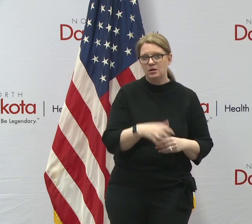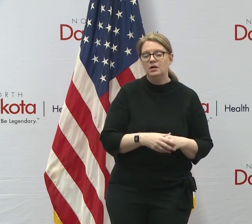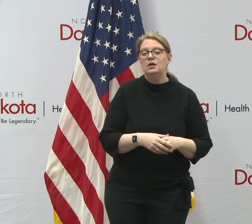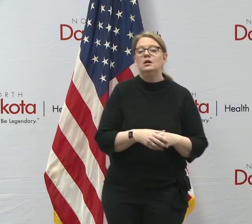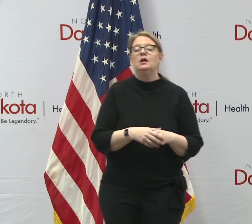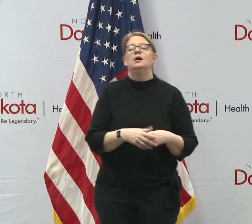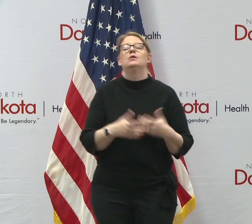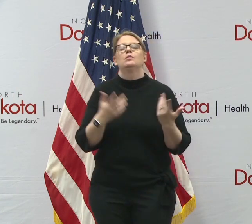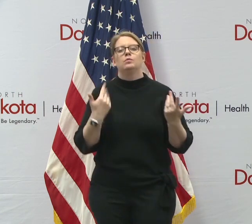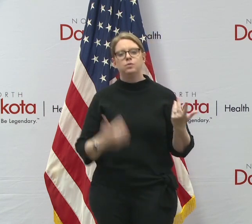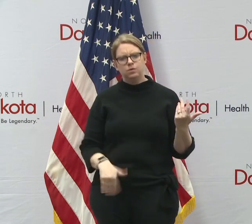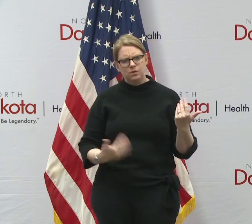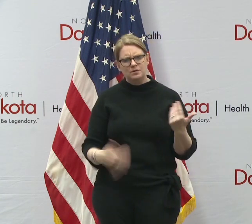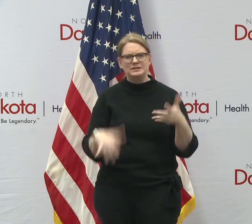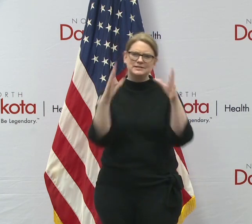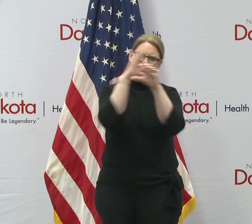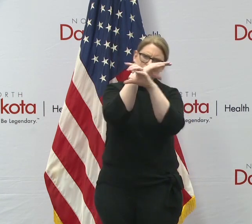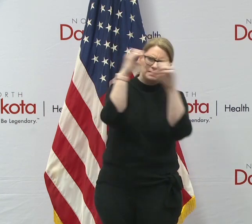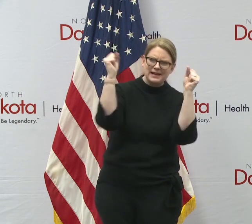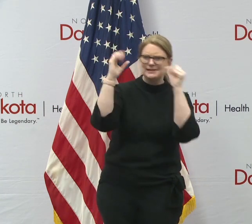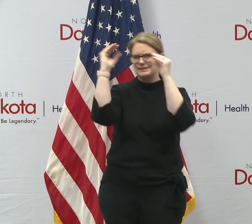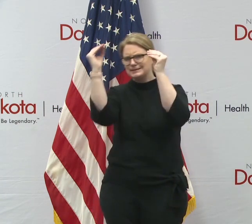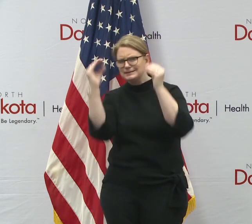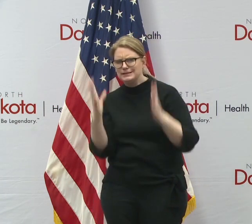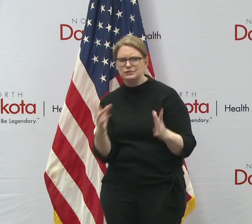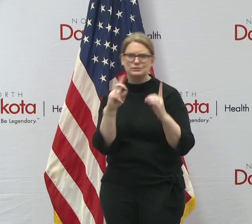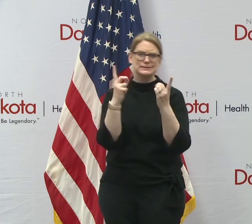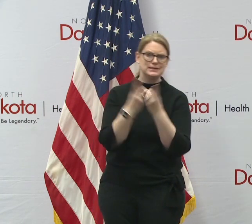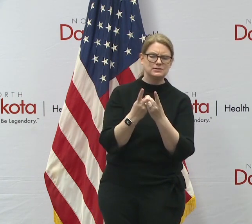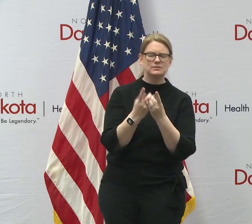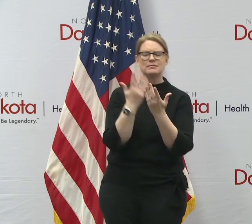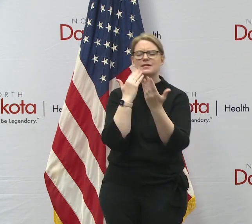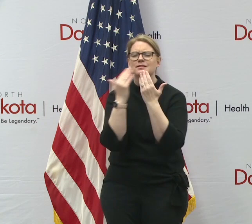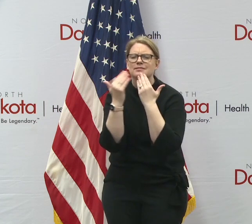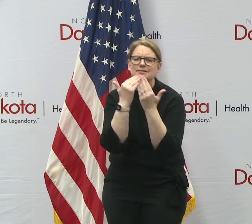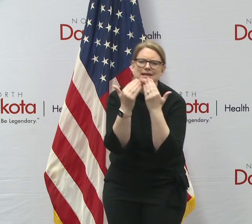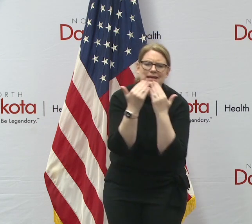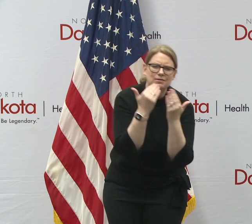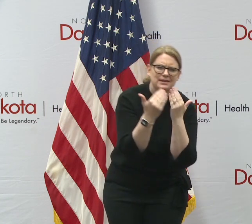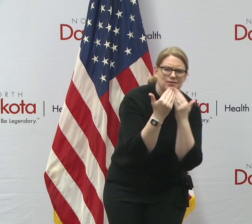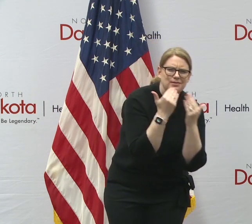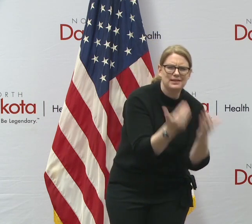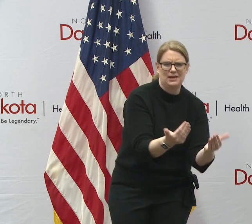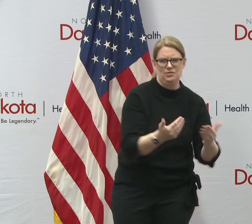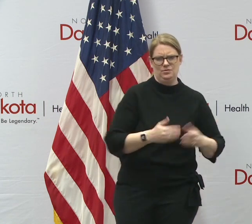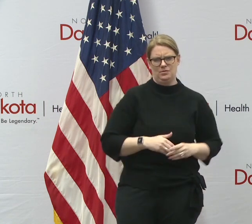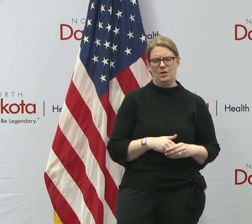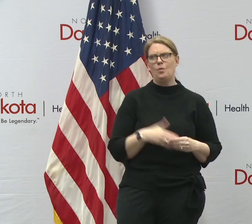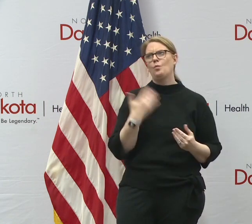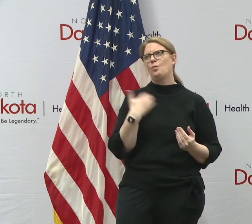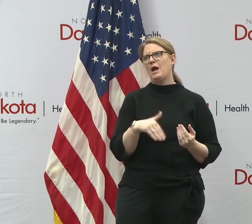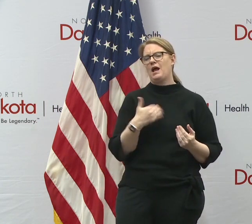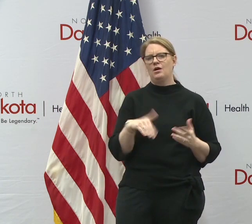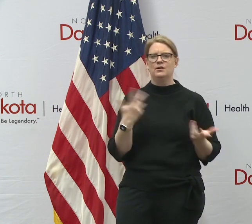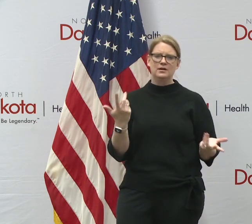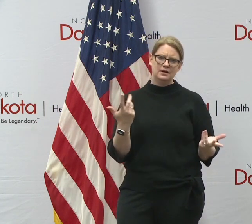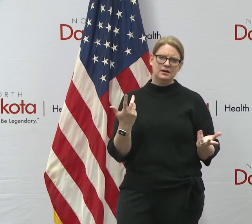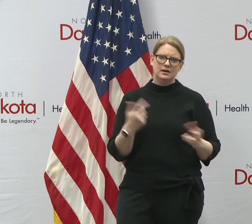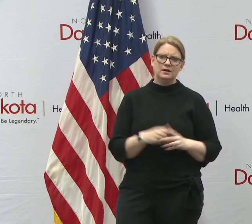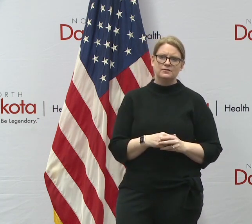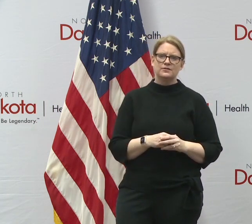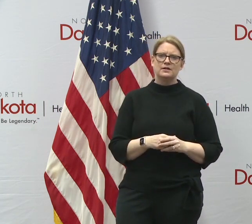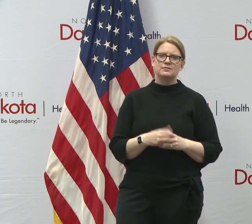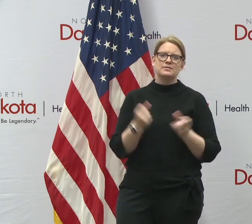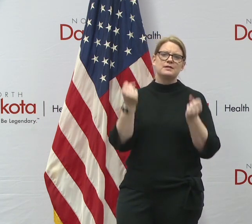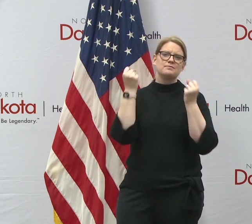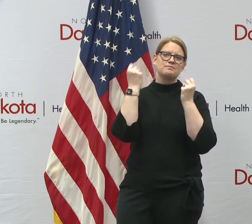districts, all the superintendents, all the teachers, everybody that worked their super hard work. And I know I speak on behalf of a lot of